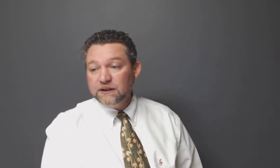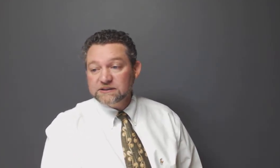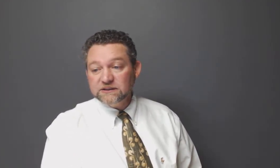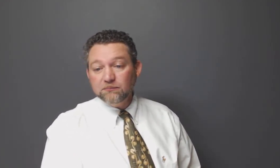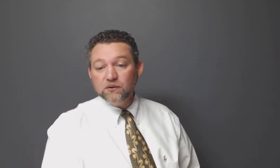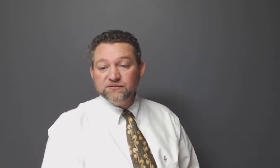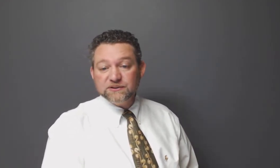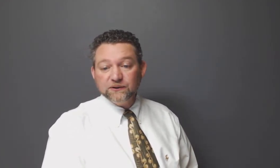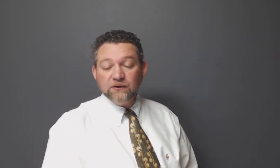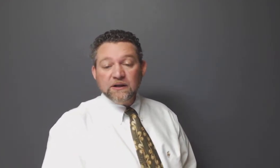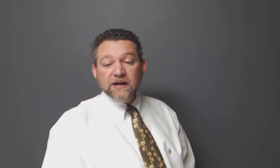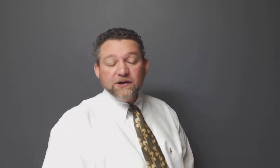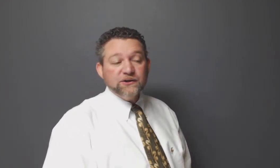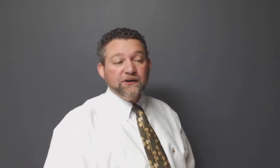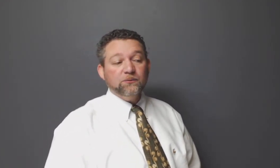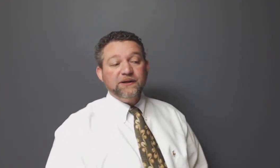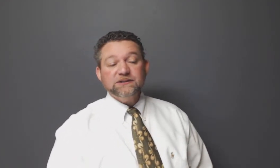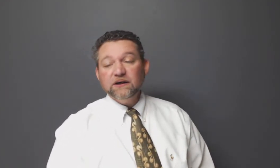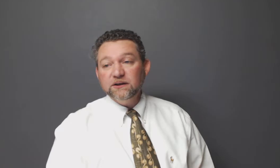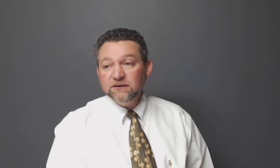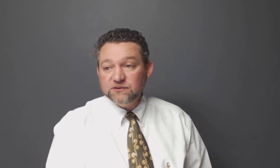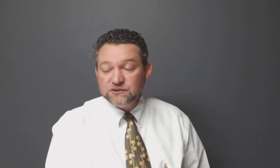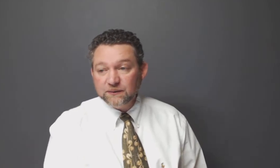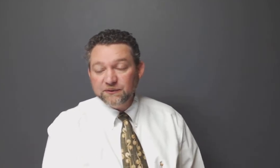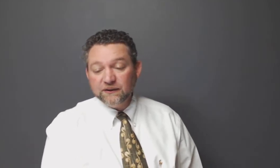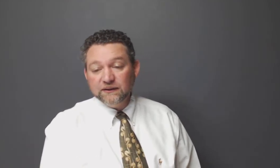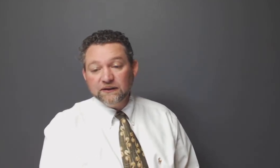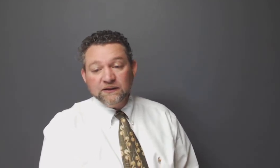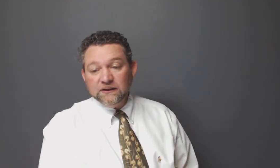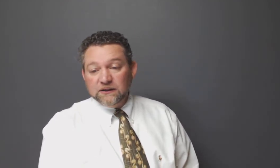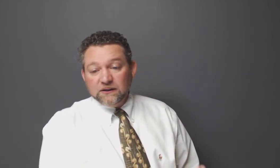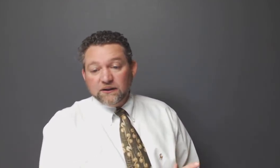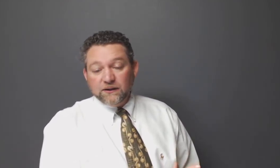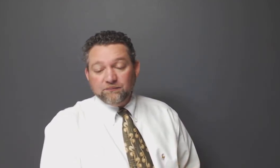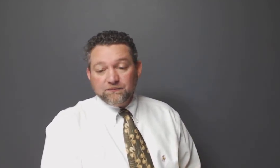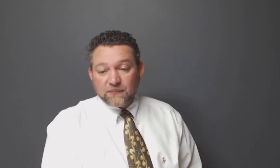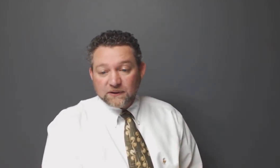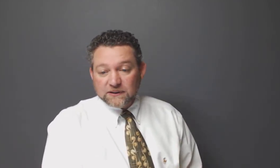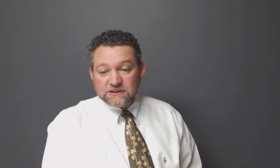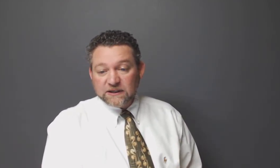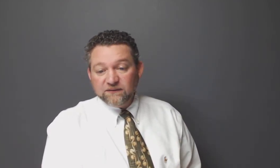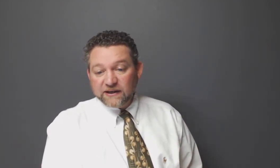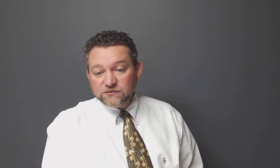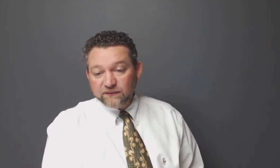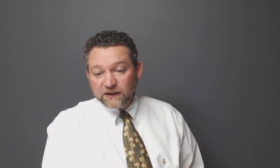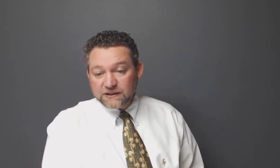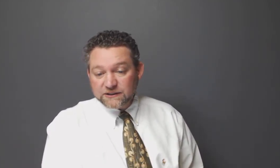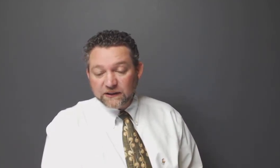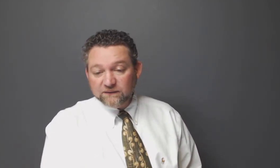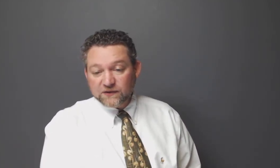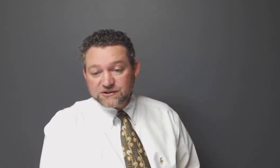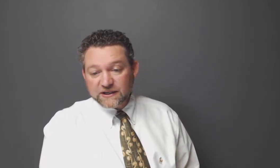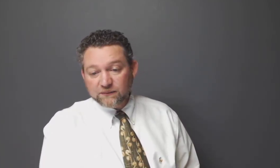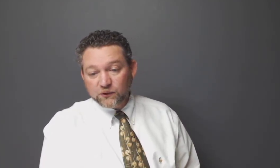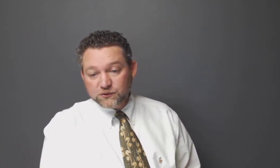He says a bow of steel. Here's another place God gives you something that is an advanced revelation. In 1 Samuel